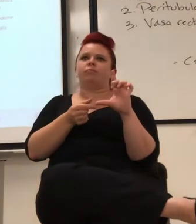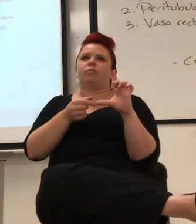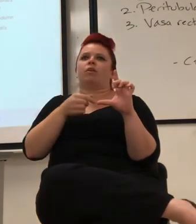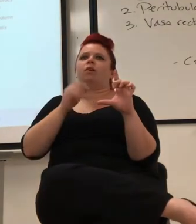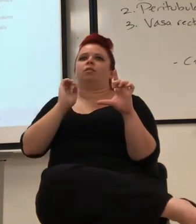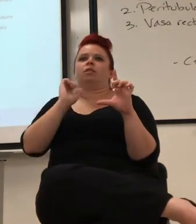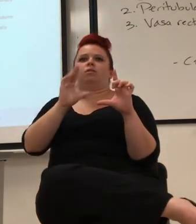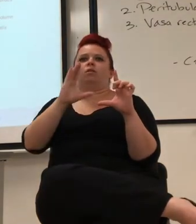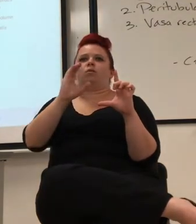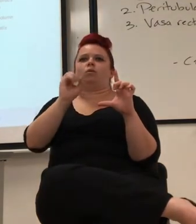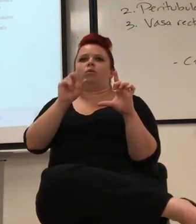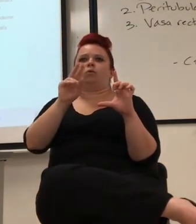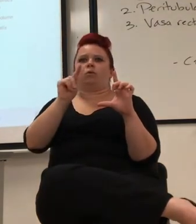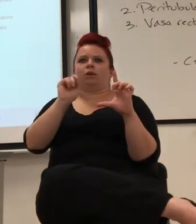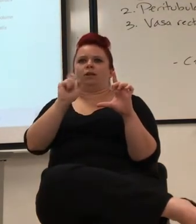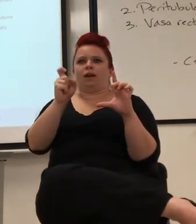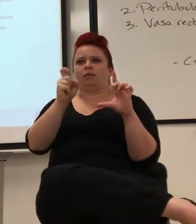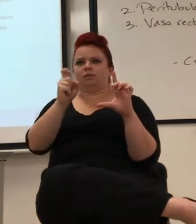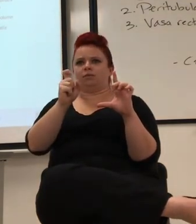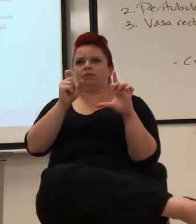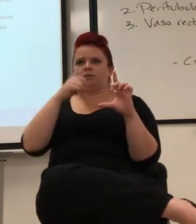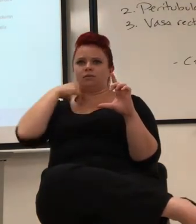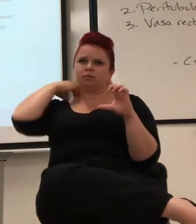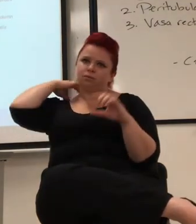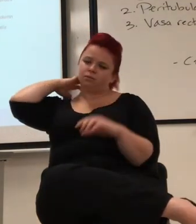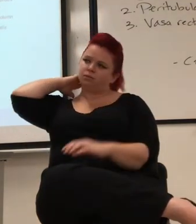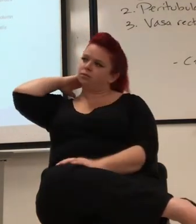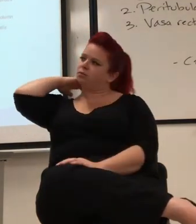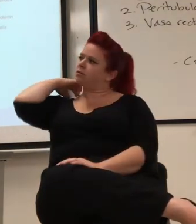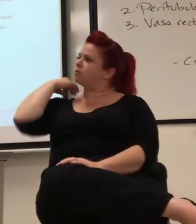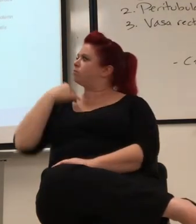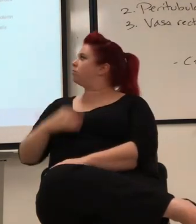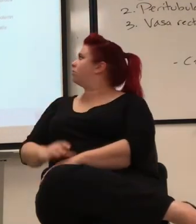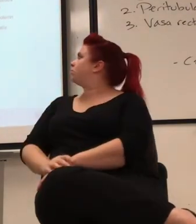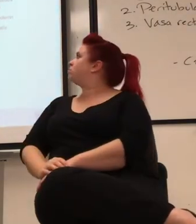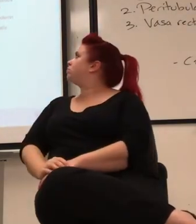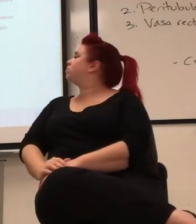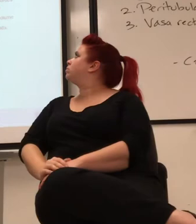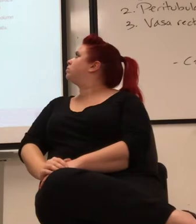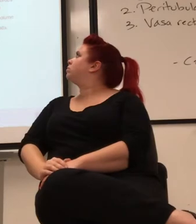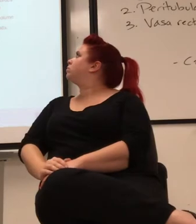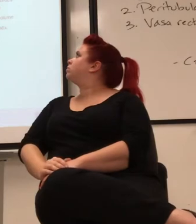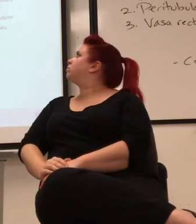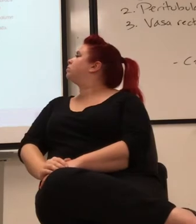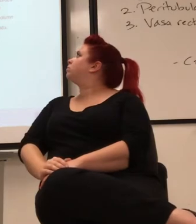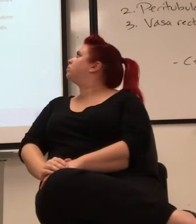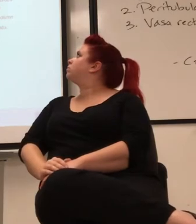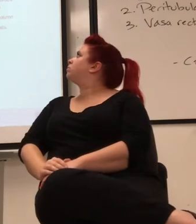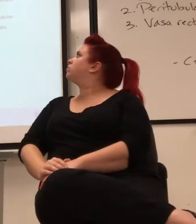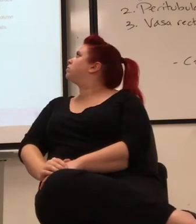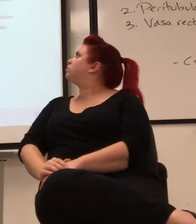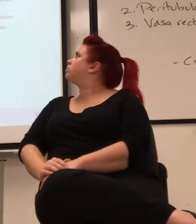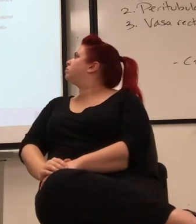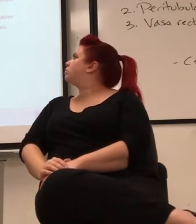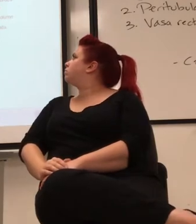is all cortex. Let me see if the app can show that to you better.